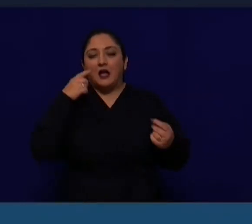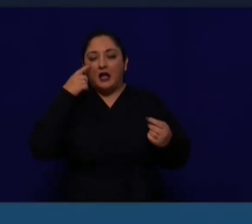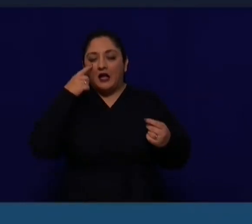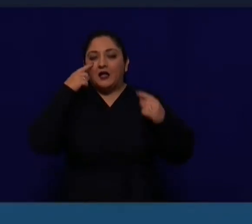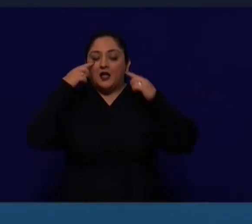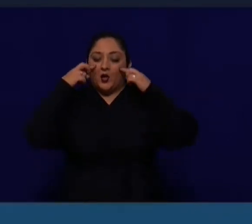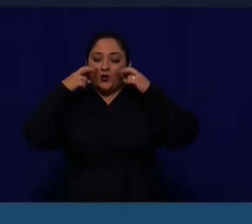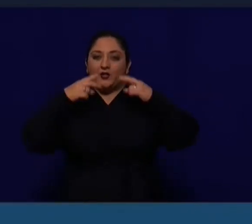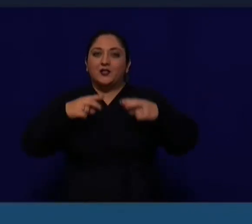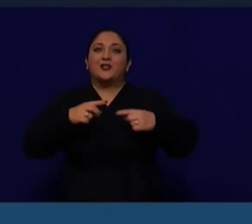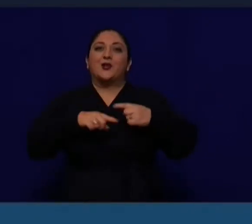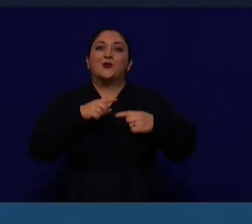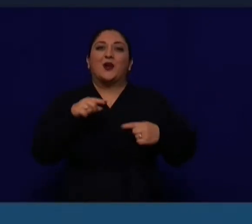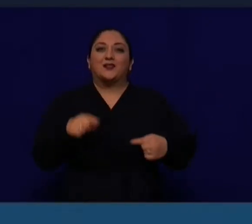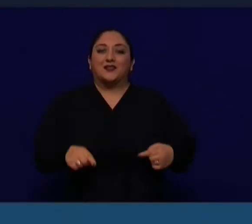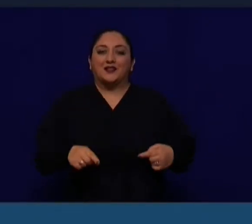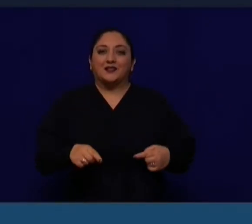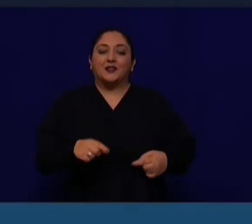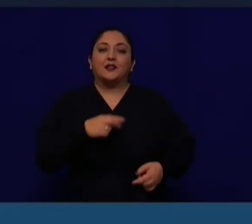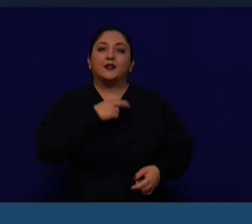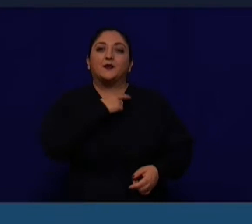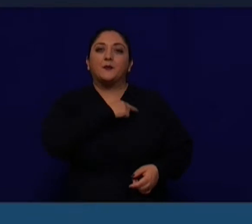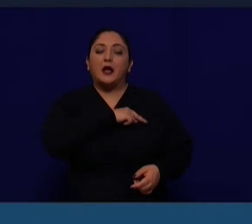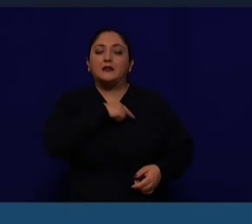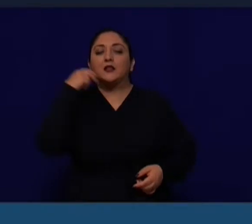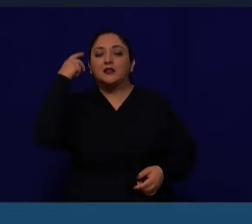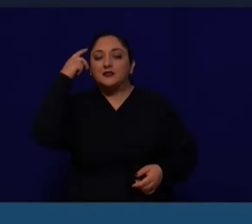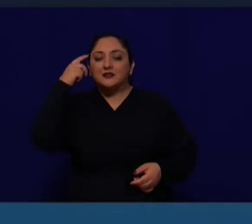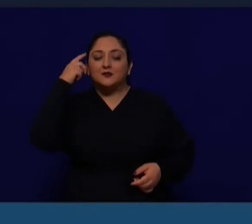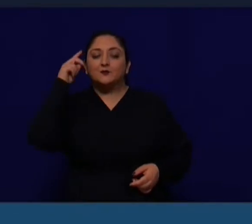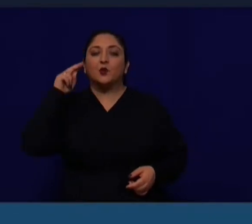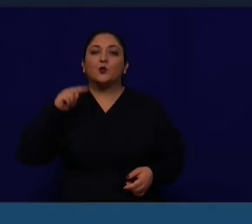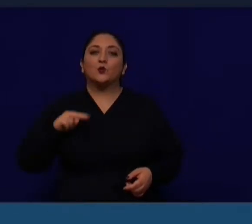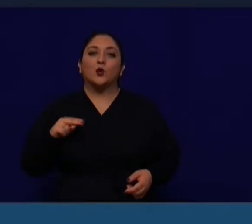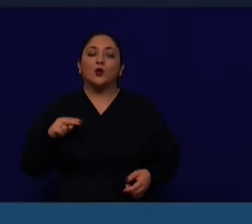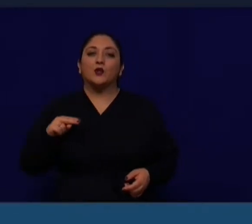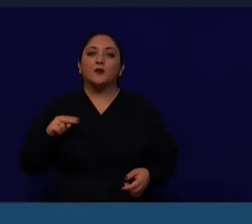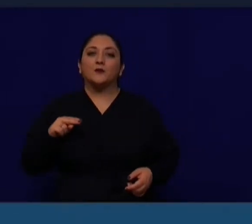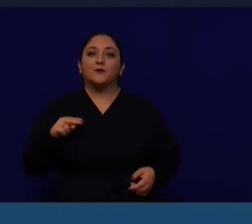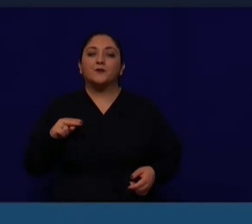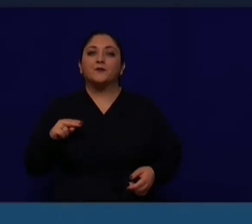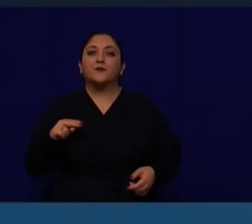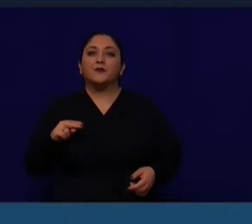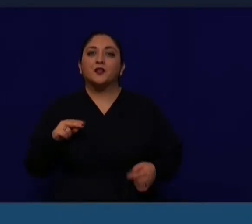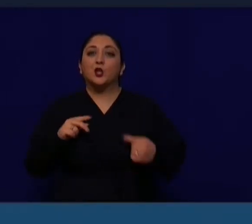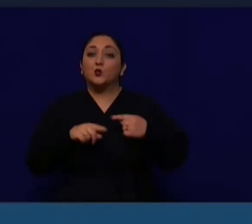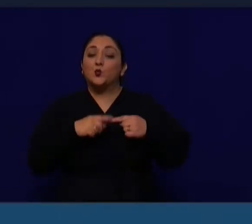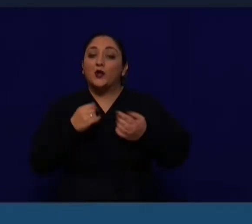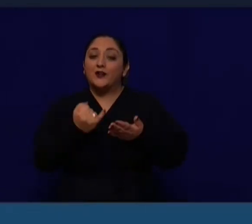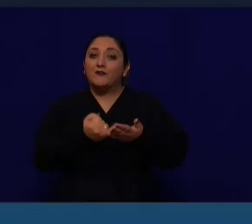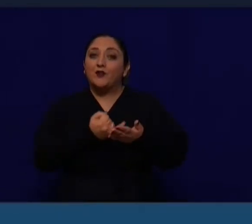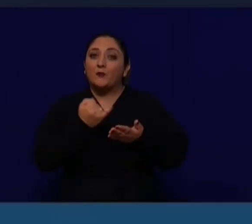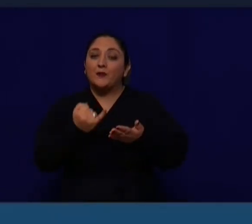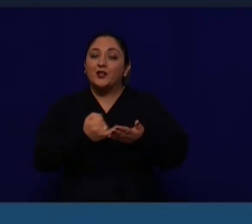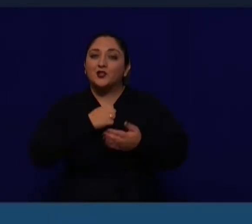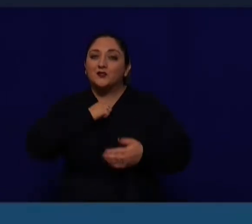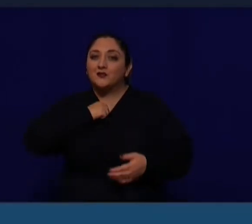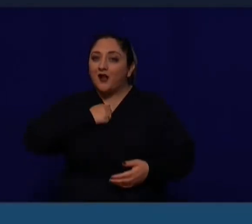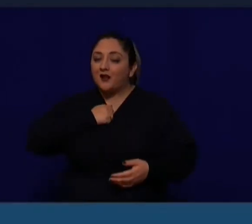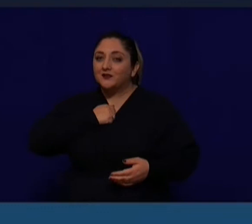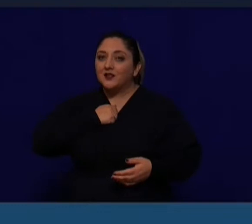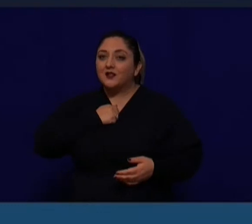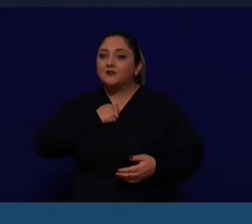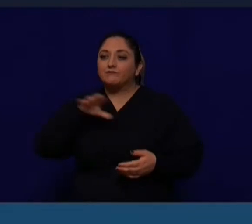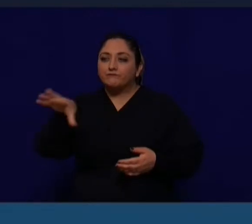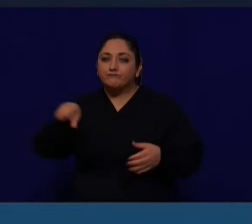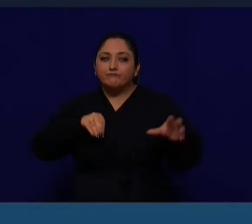lejha, imma aħna Malta wkoll diġà ħsibna li aħna permezz tal-database li għandna ikollna l-informazzjoni